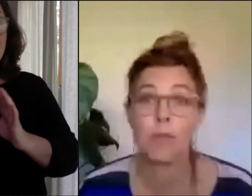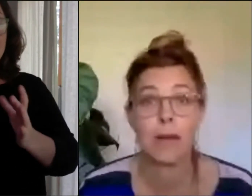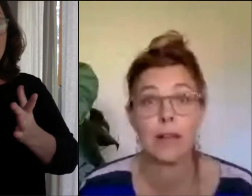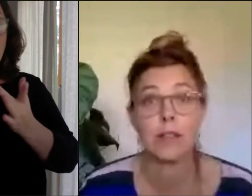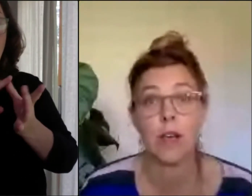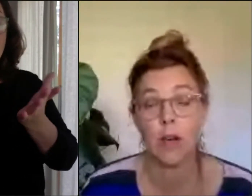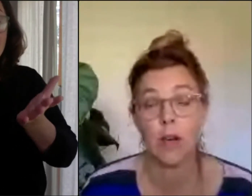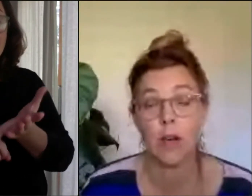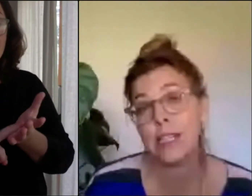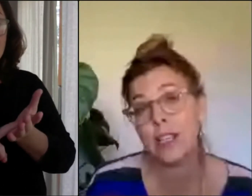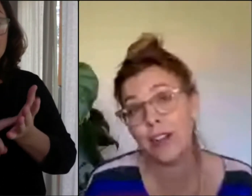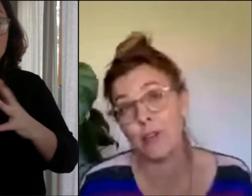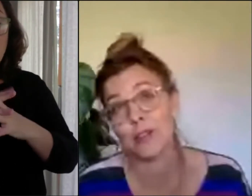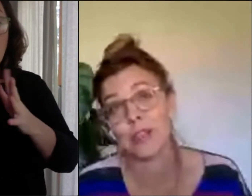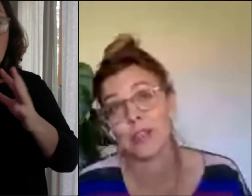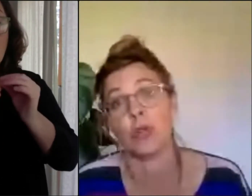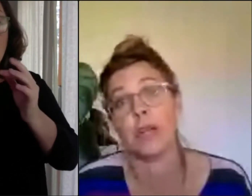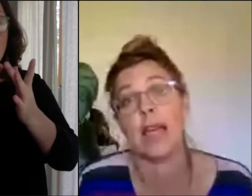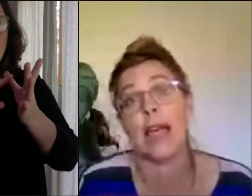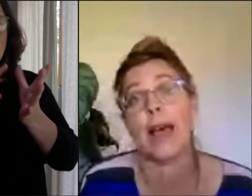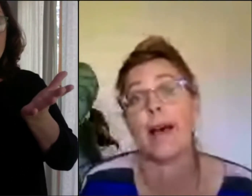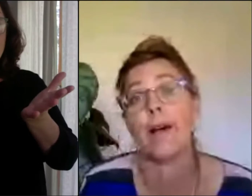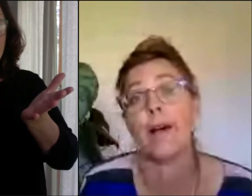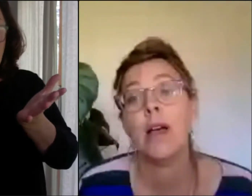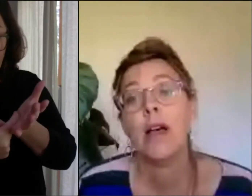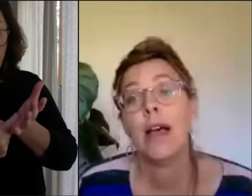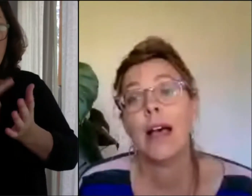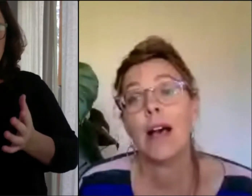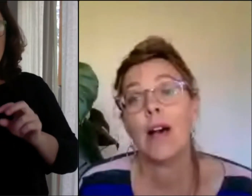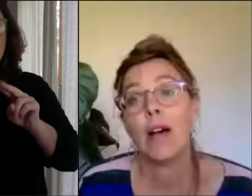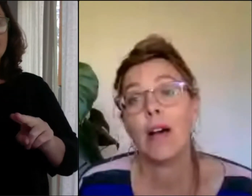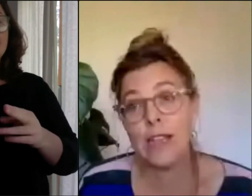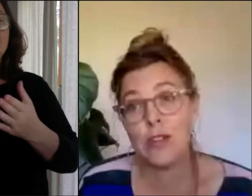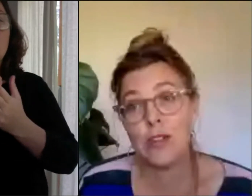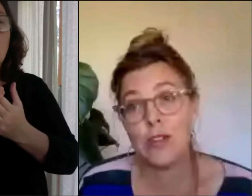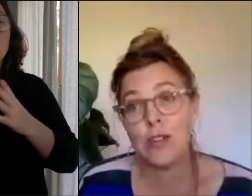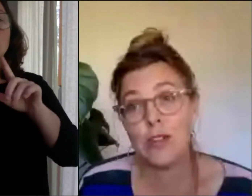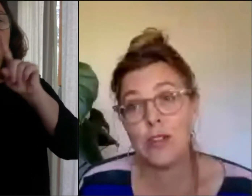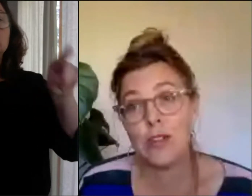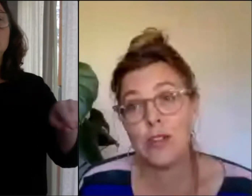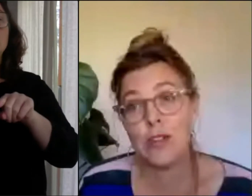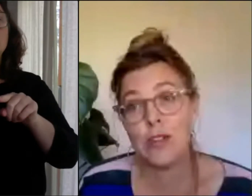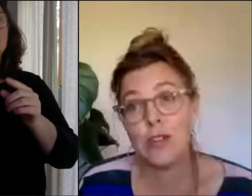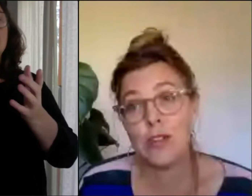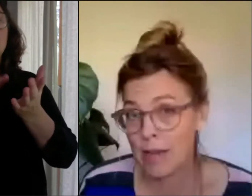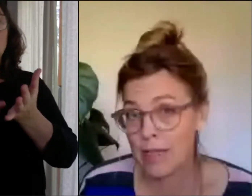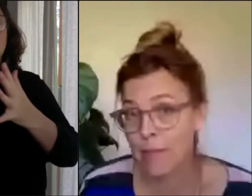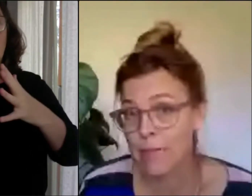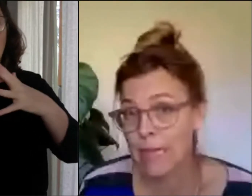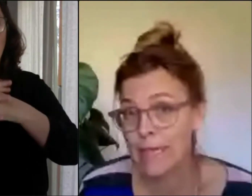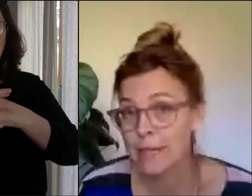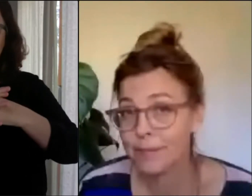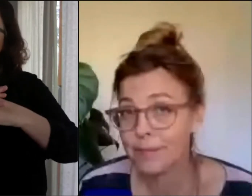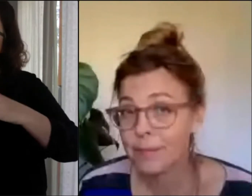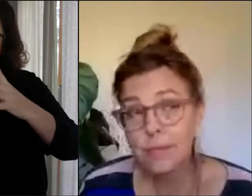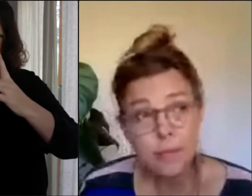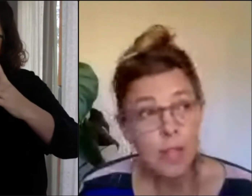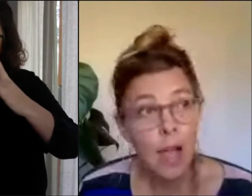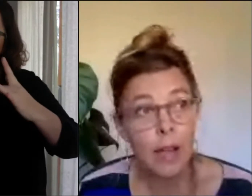New South Wales homepage, and you can also join our e-news for all the latest Screen New South Wales